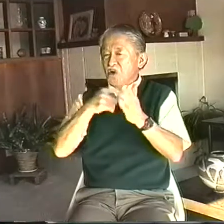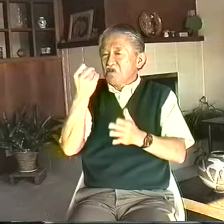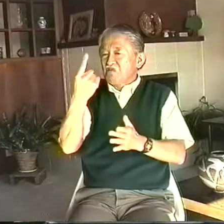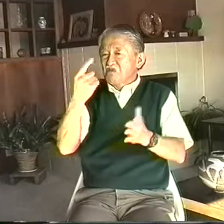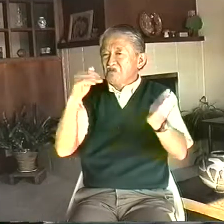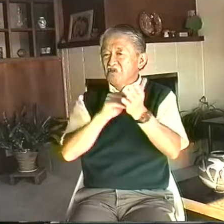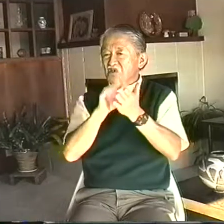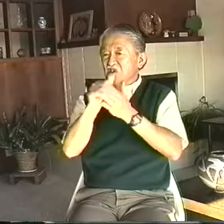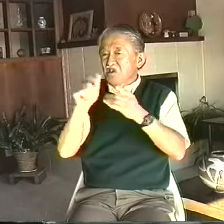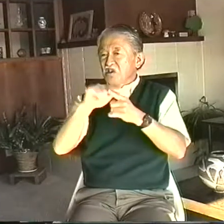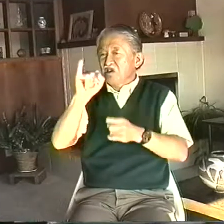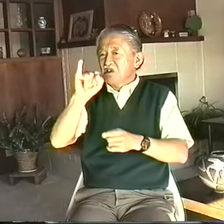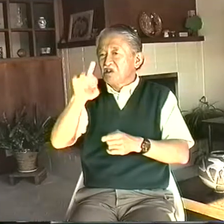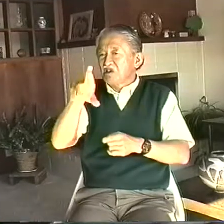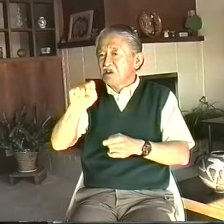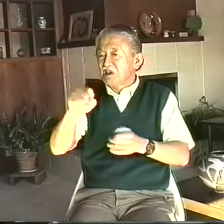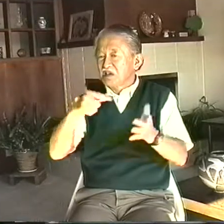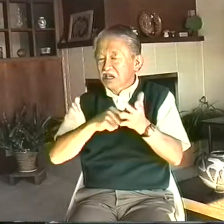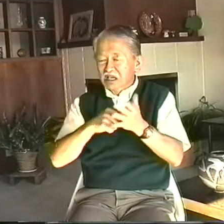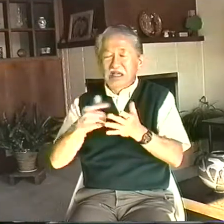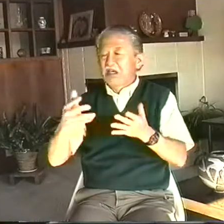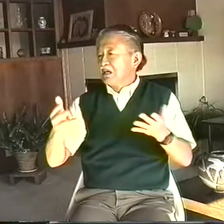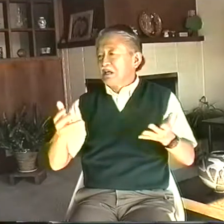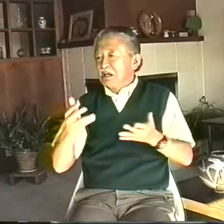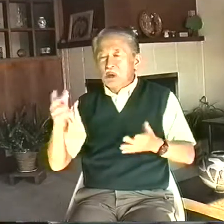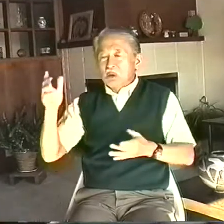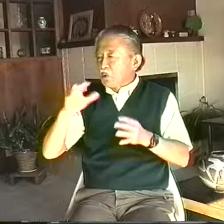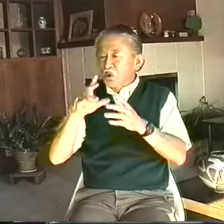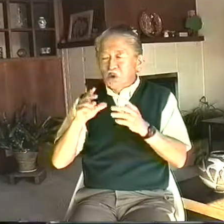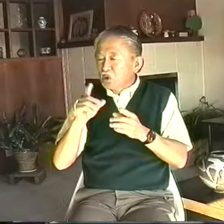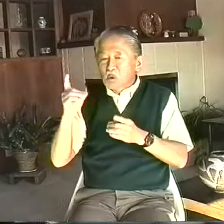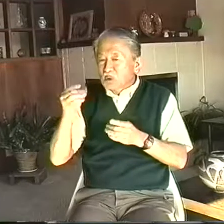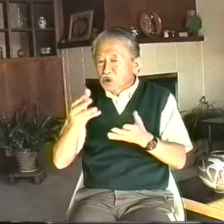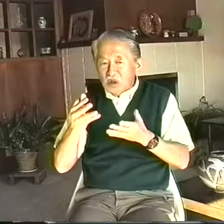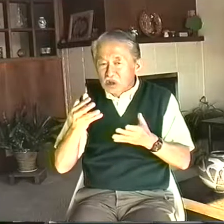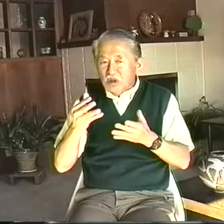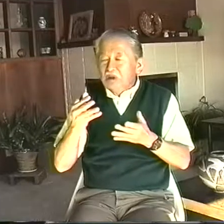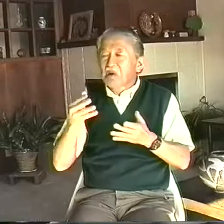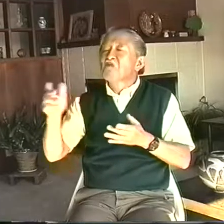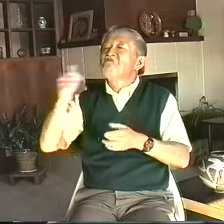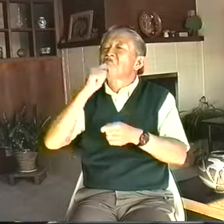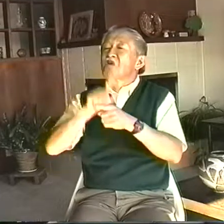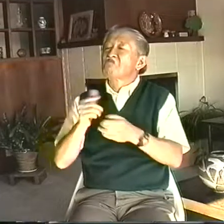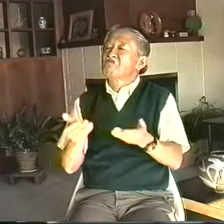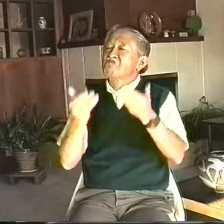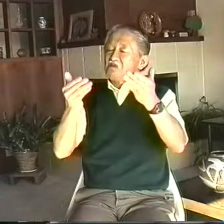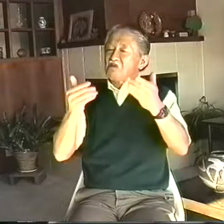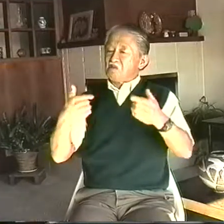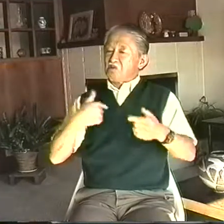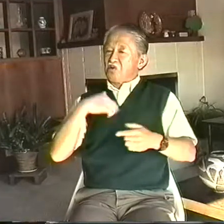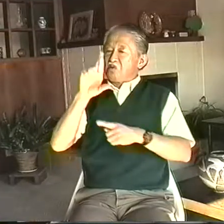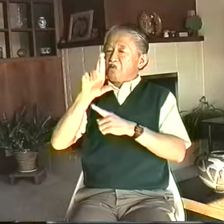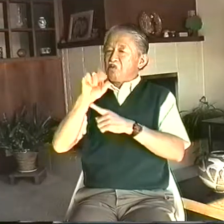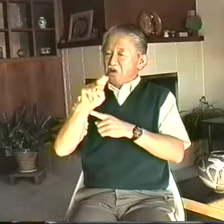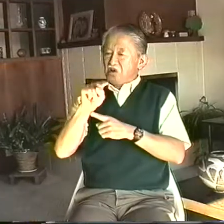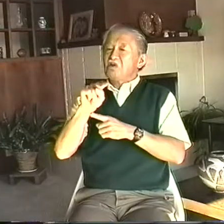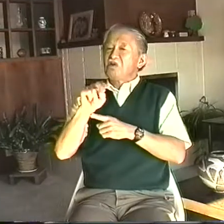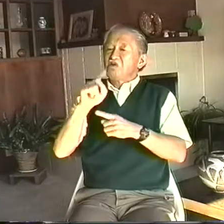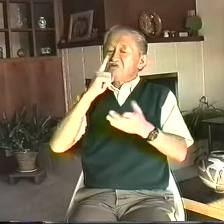found that my father owned $11,000 in taxes to the IRS. My sister suggested